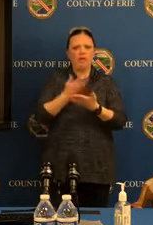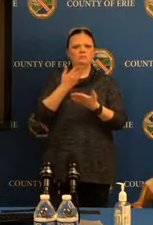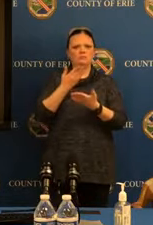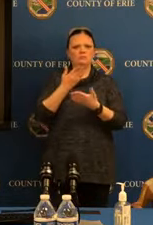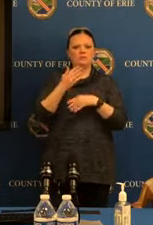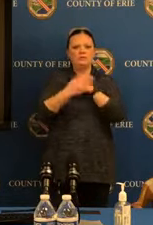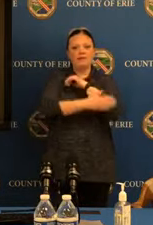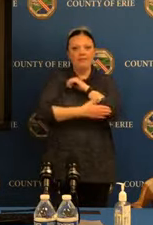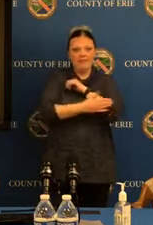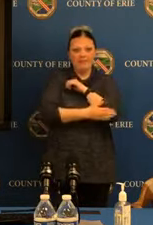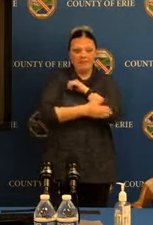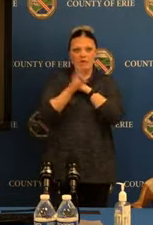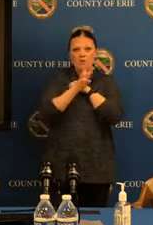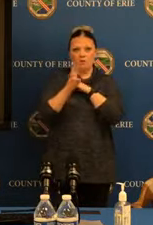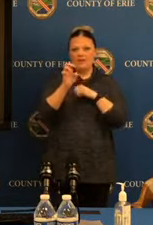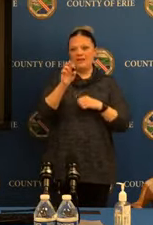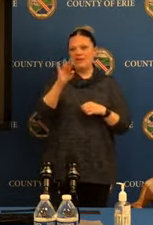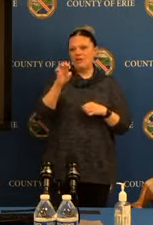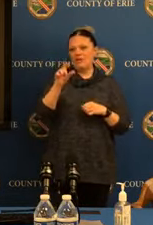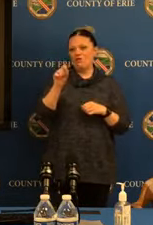county's website at